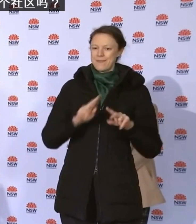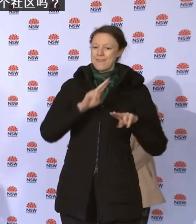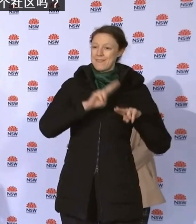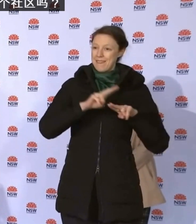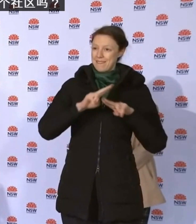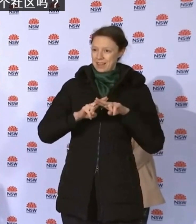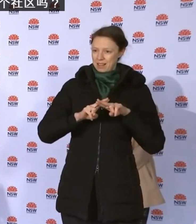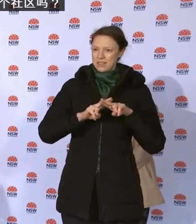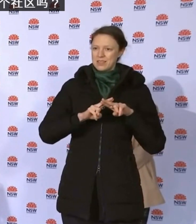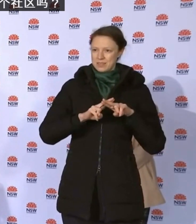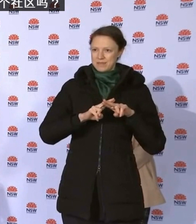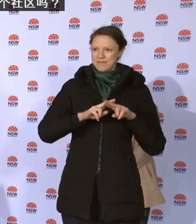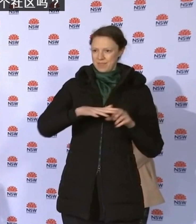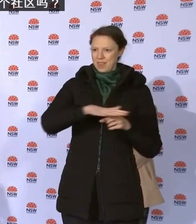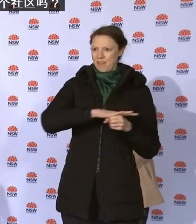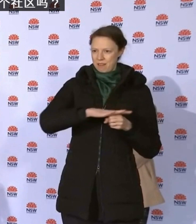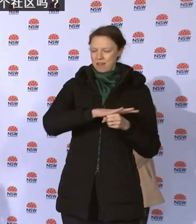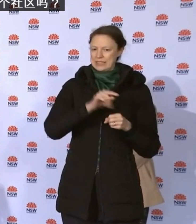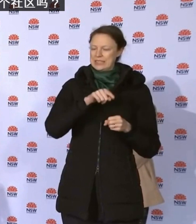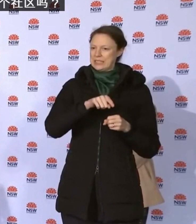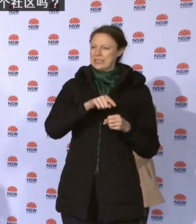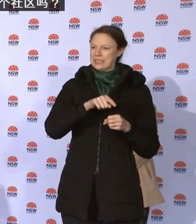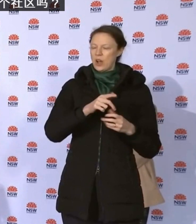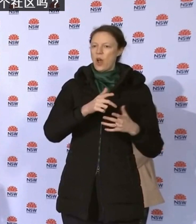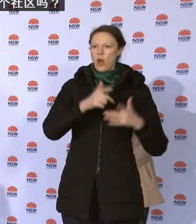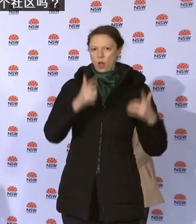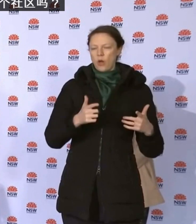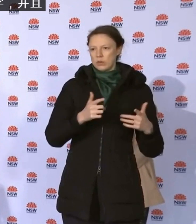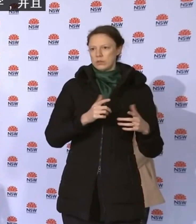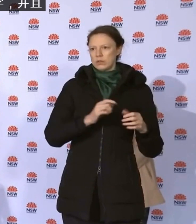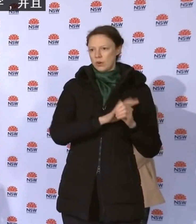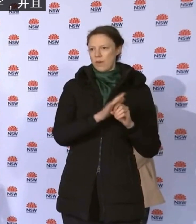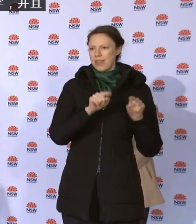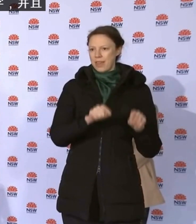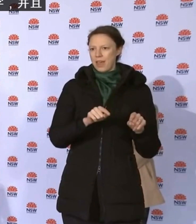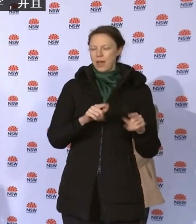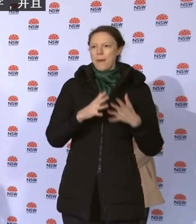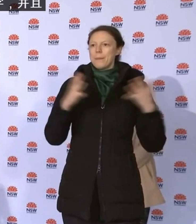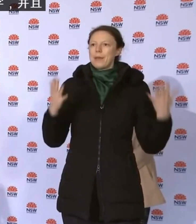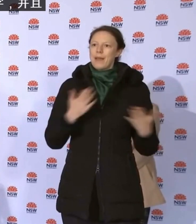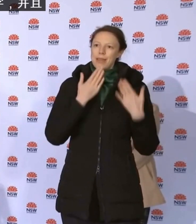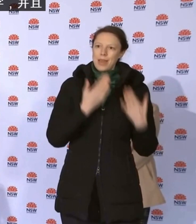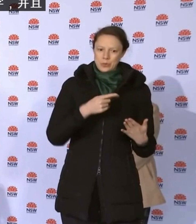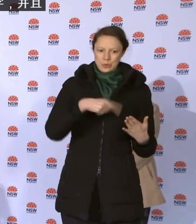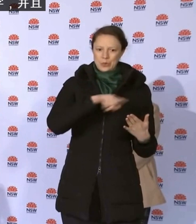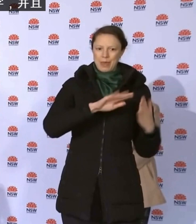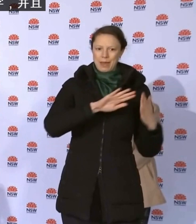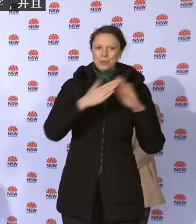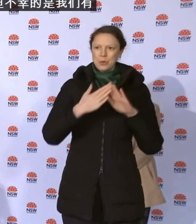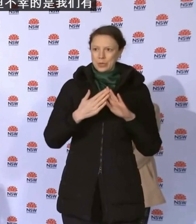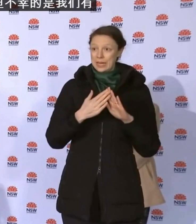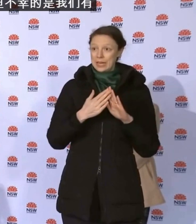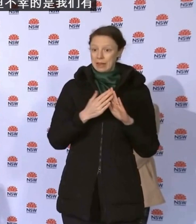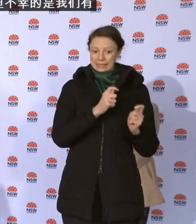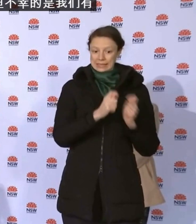local government area, and can I just thank that community. I had the opportunity to review the testing numbers today,